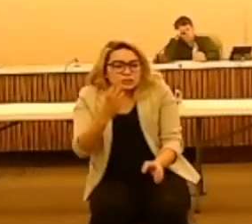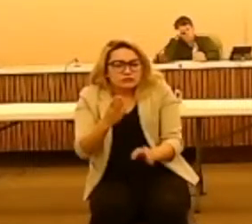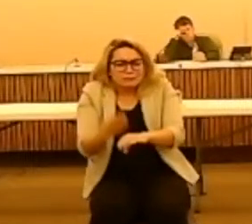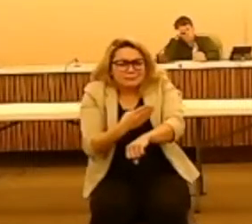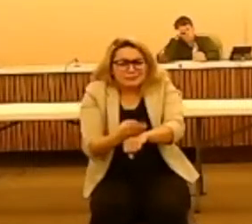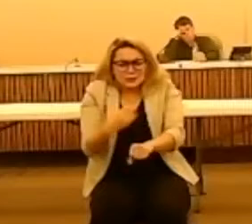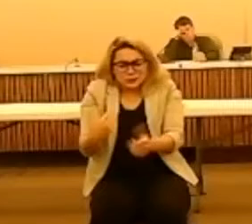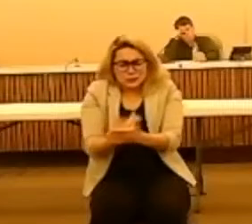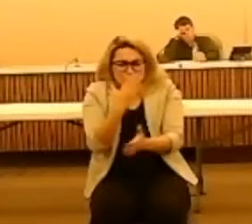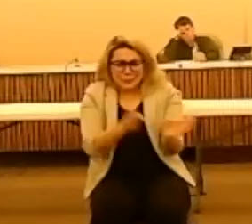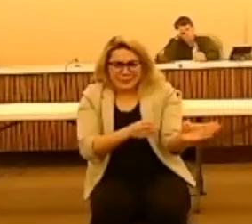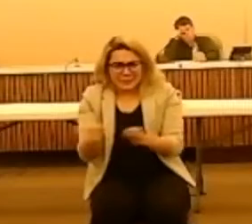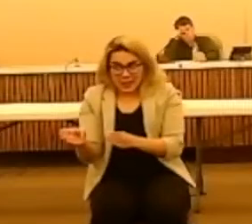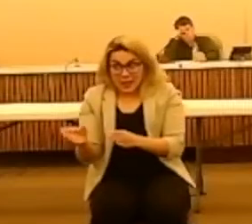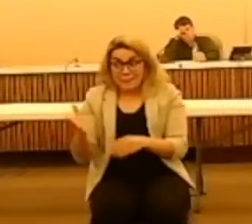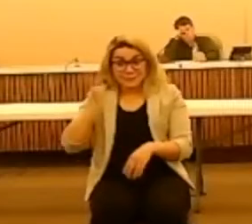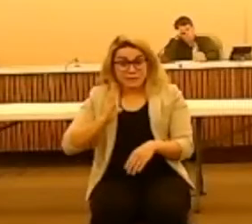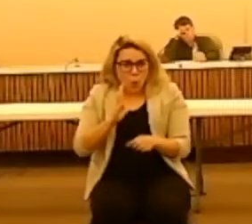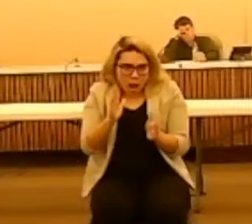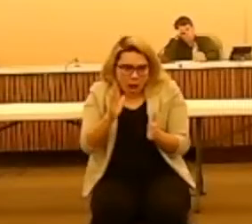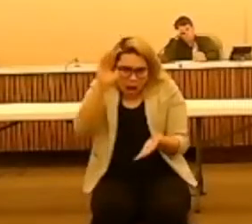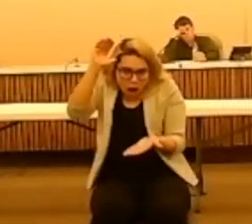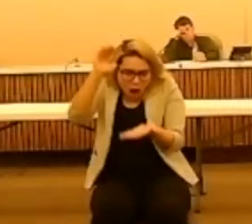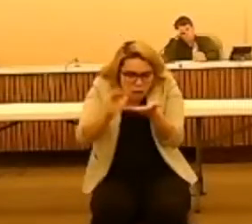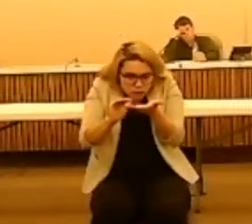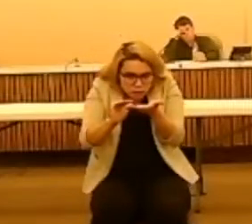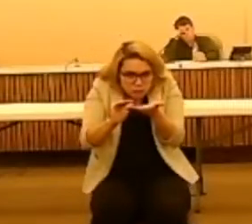now, Jess? I believe it's